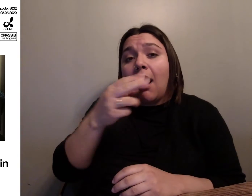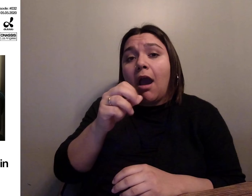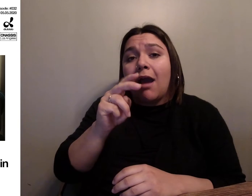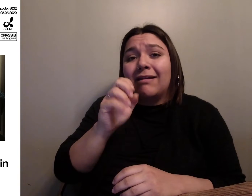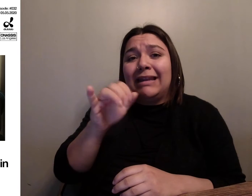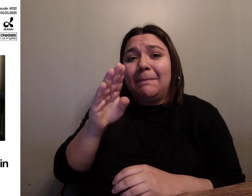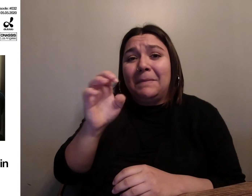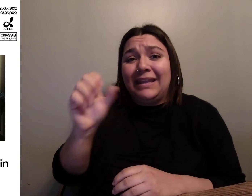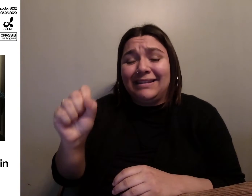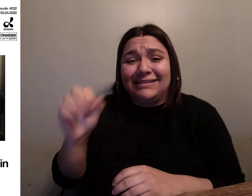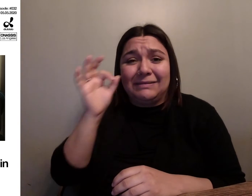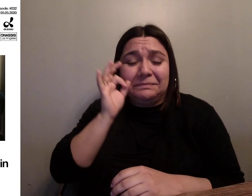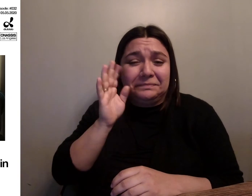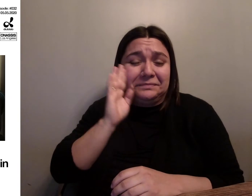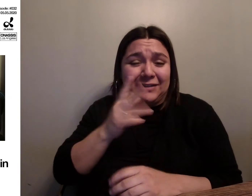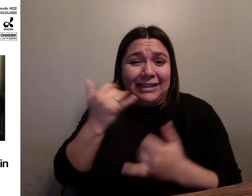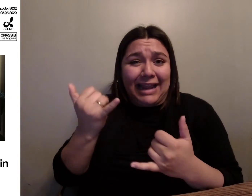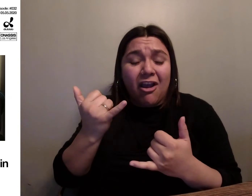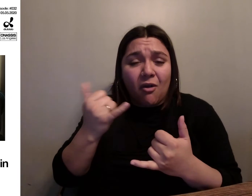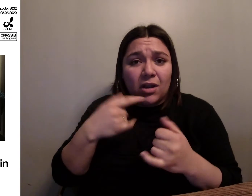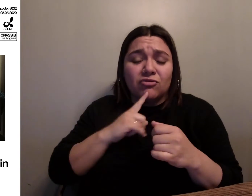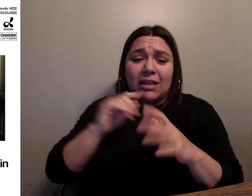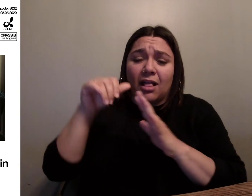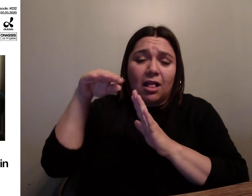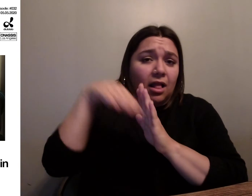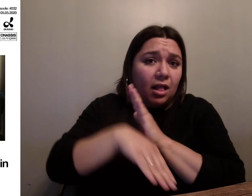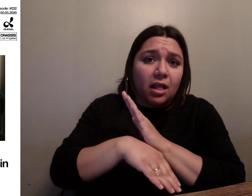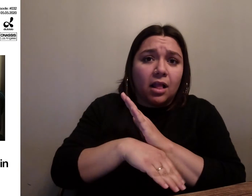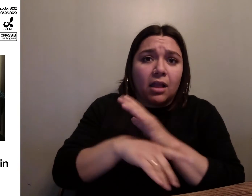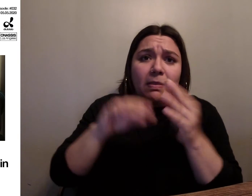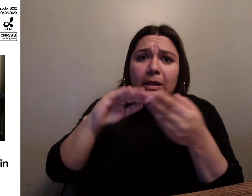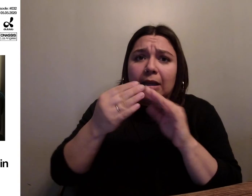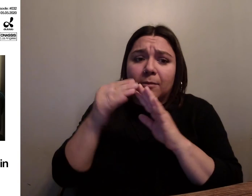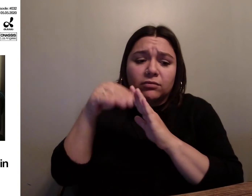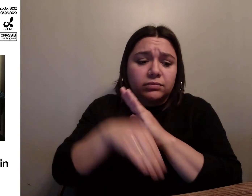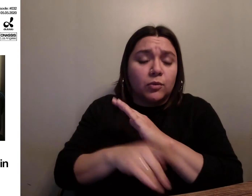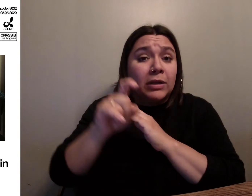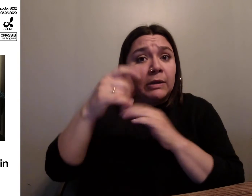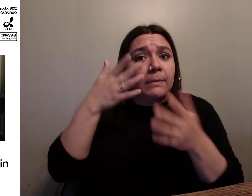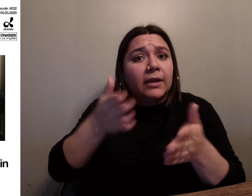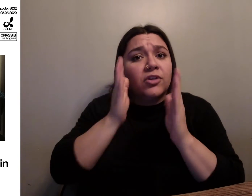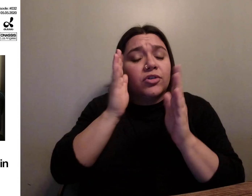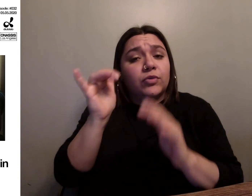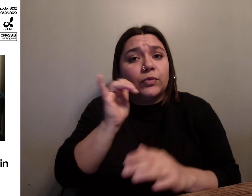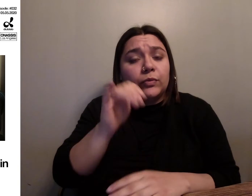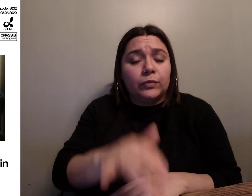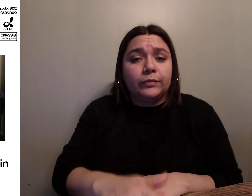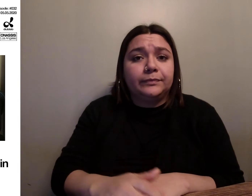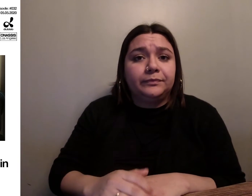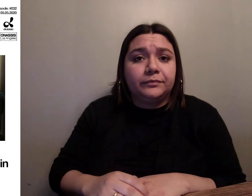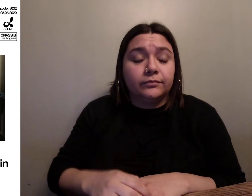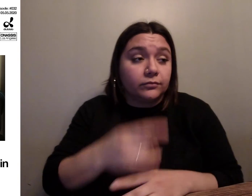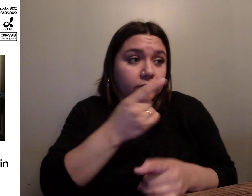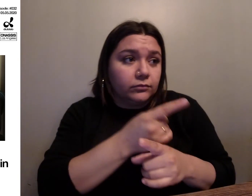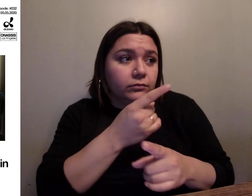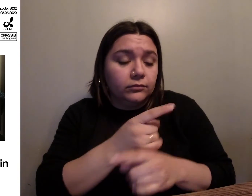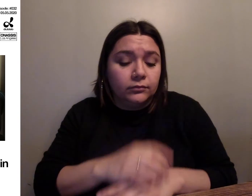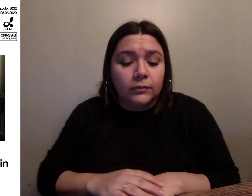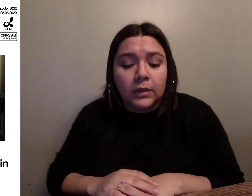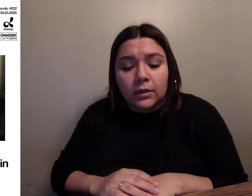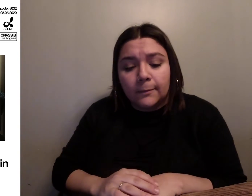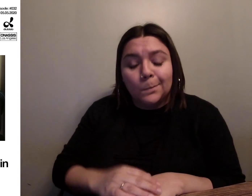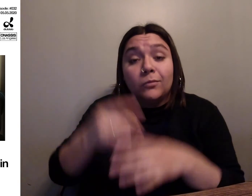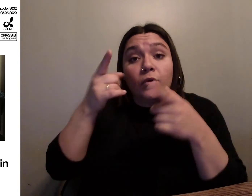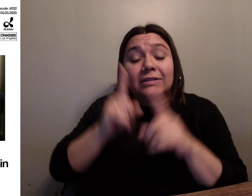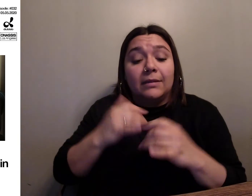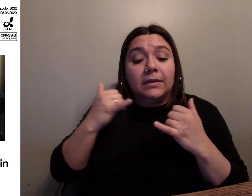Yes, what's happening now with this virus is people have had to slow